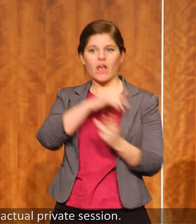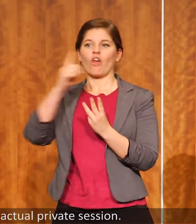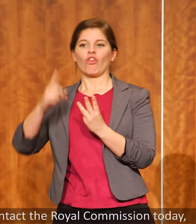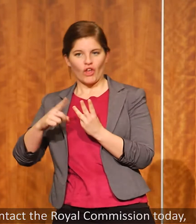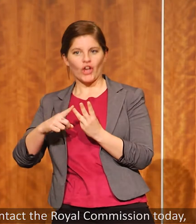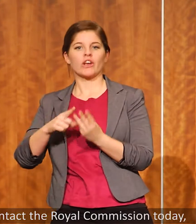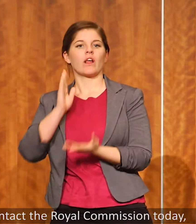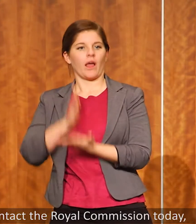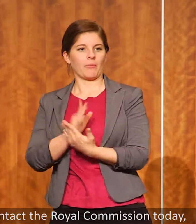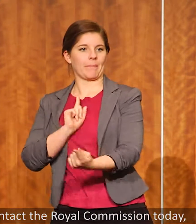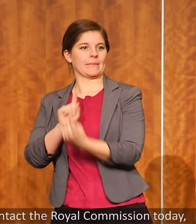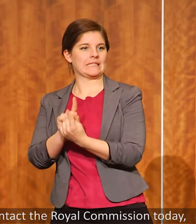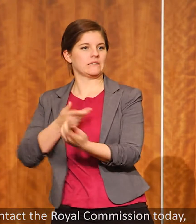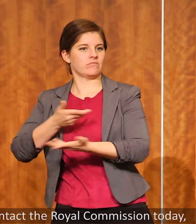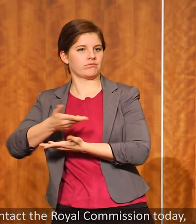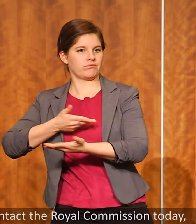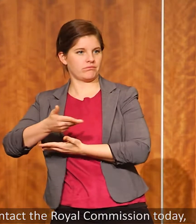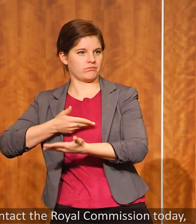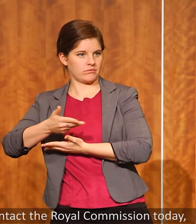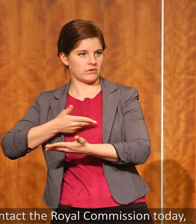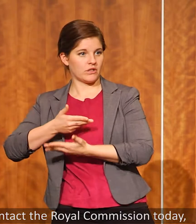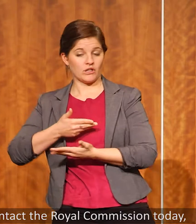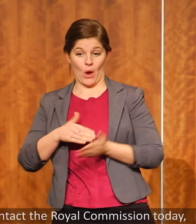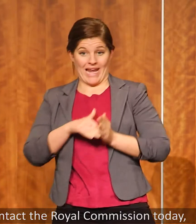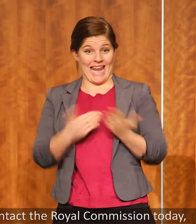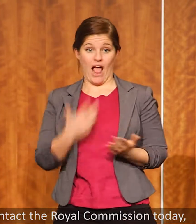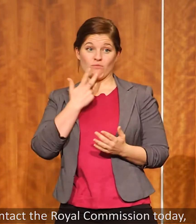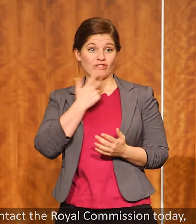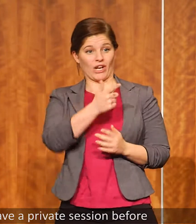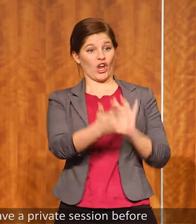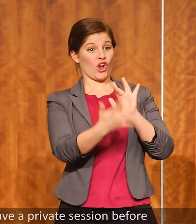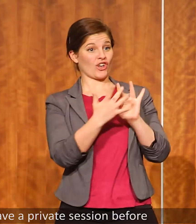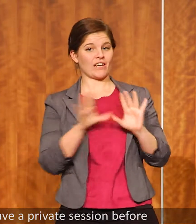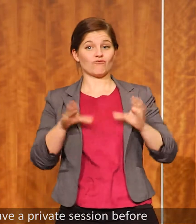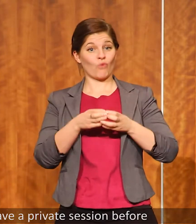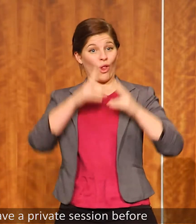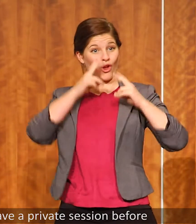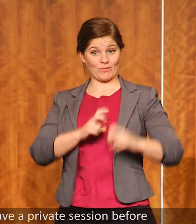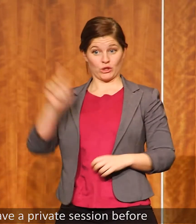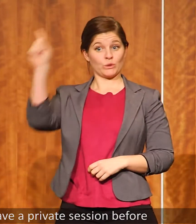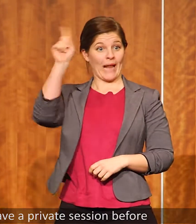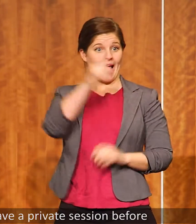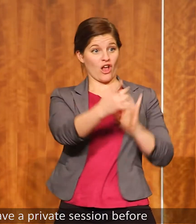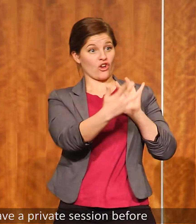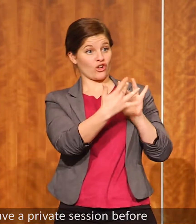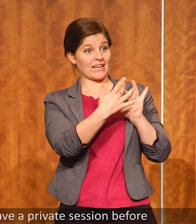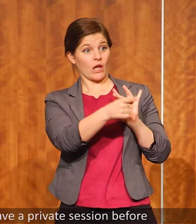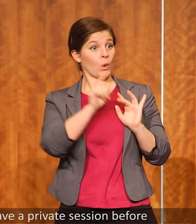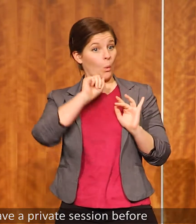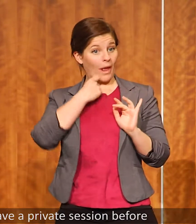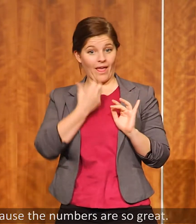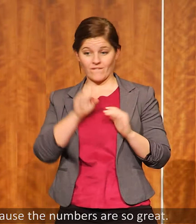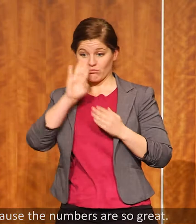session. At the present time, if you were to contact the Royal Commission today, it is unlikely that you would have a private